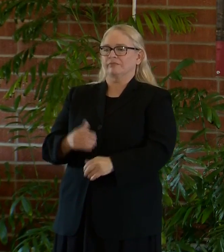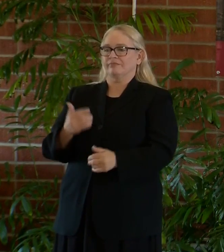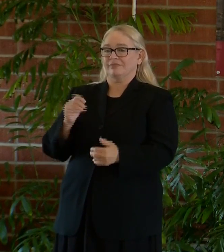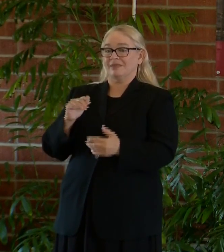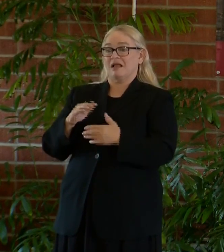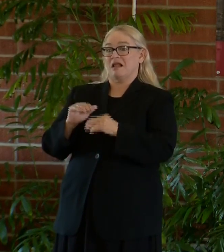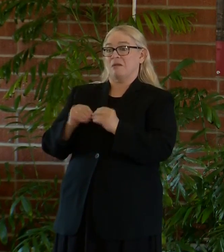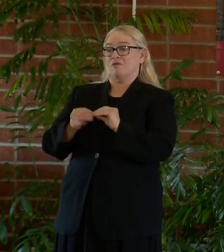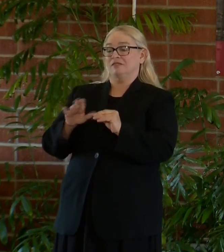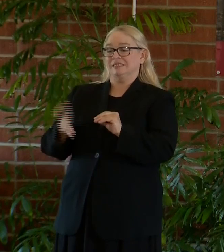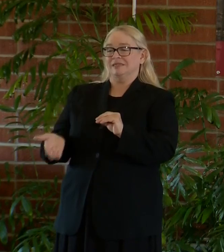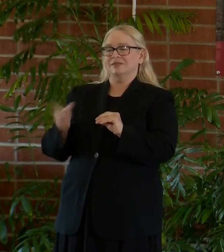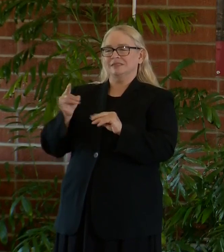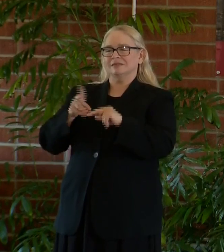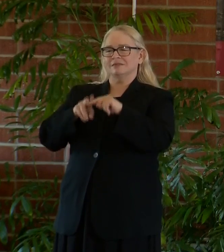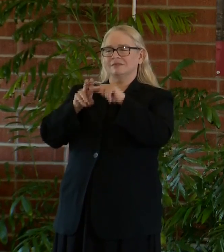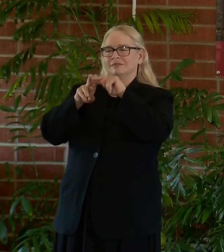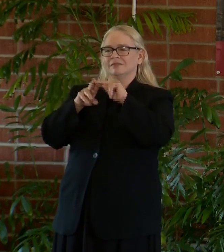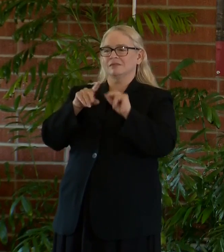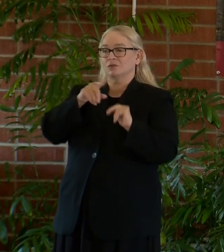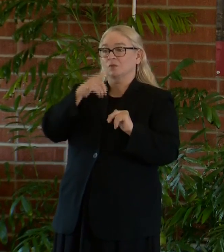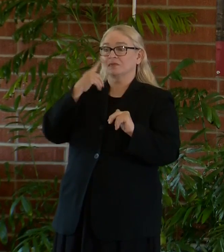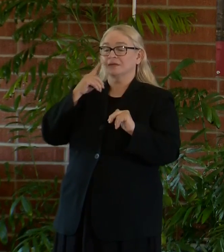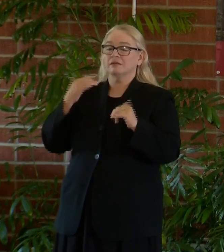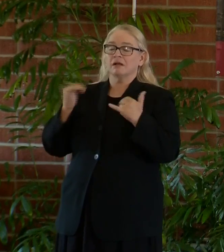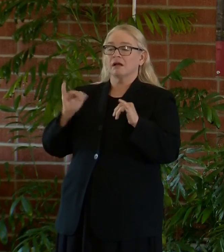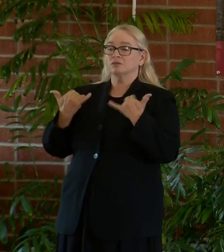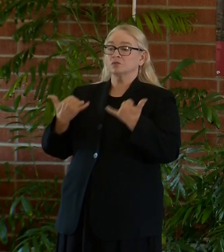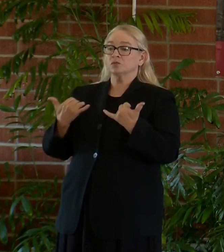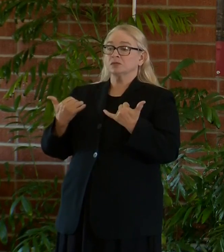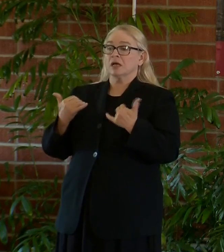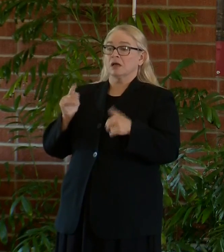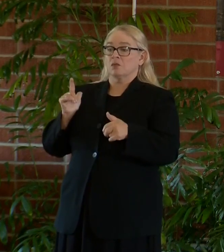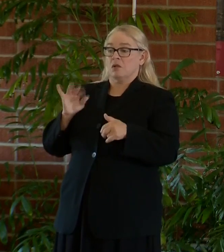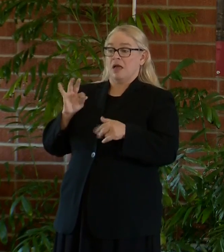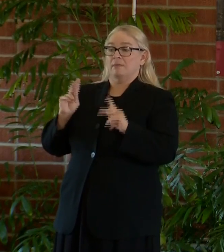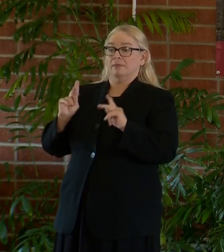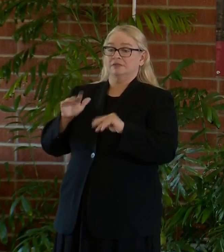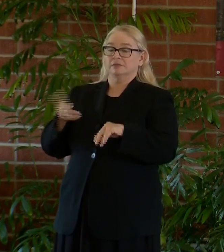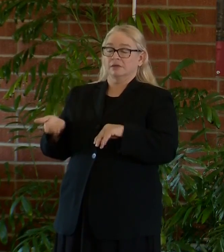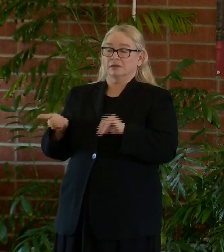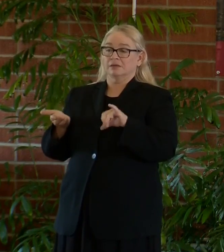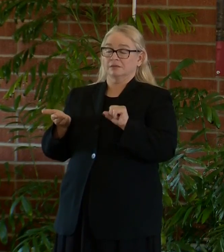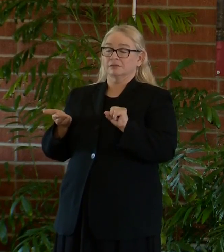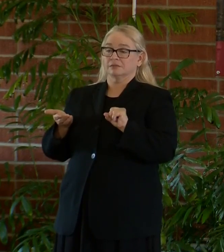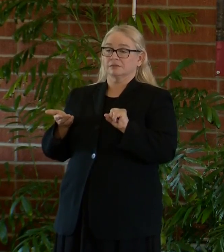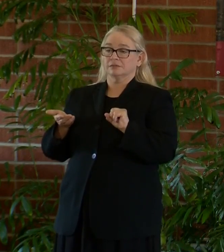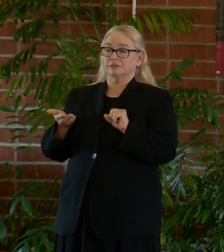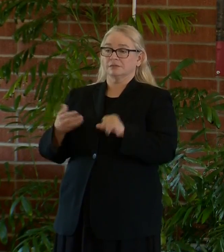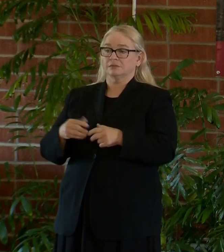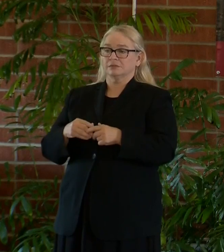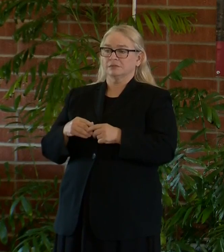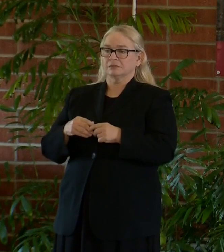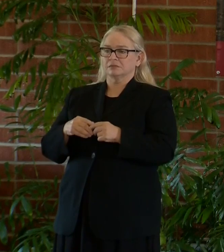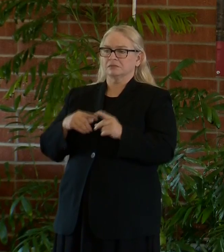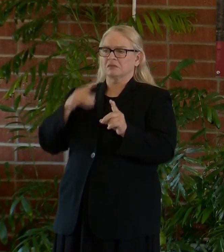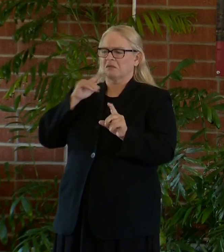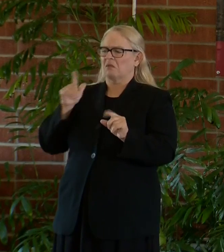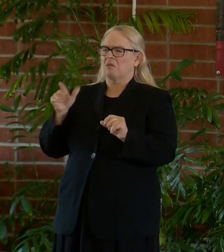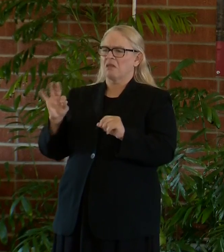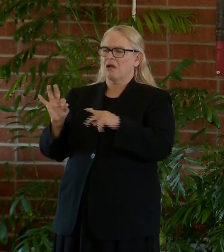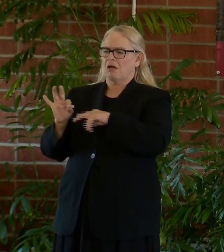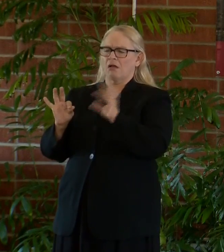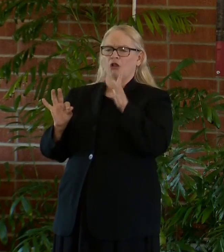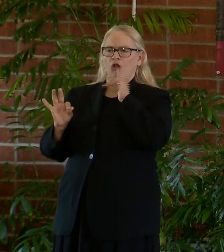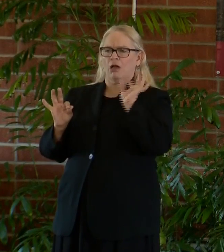The numbers that we're announcing today are just 29 deaths. And I don't say just, because I am not naive about every one of those deaths being a